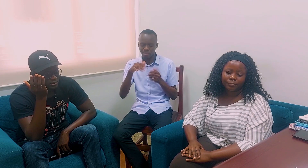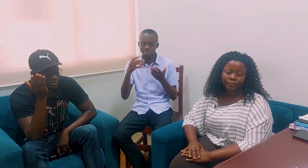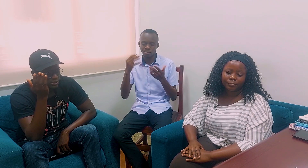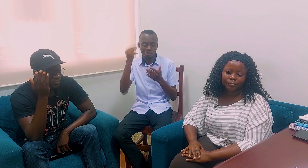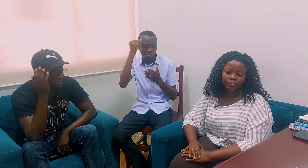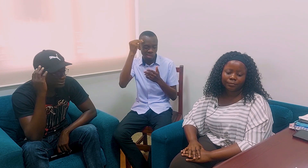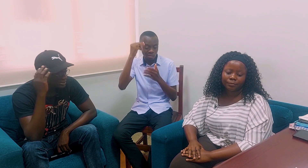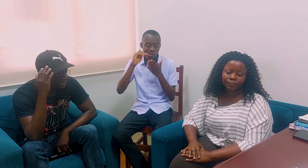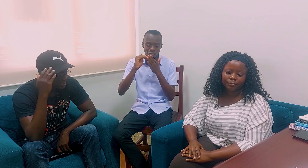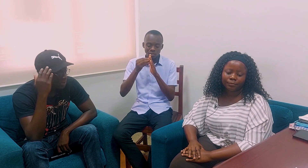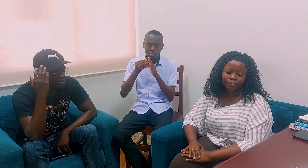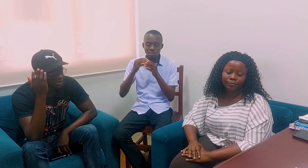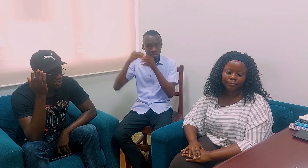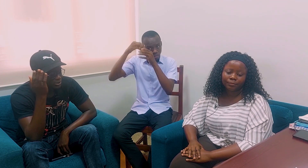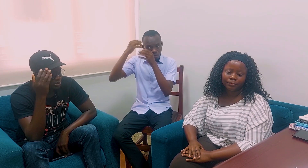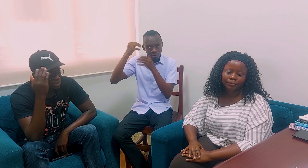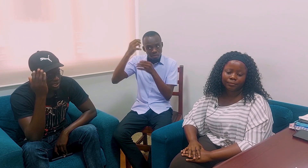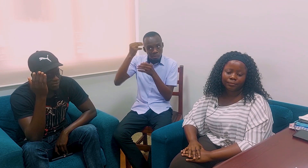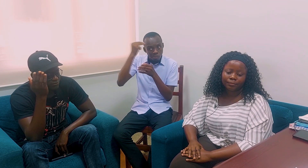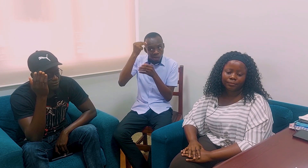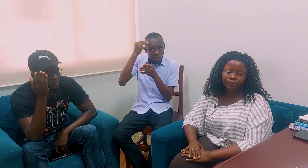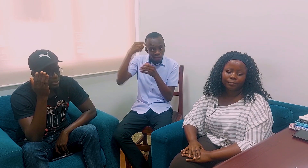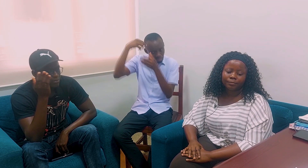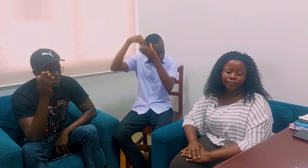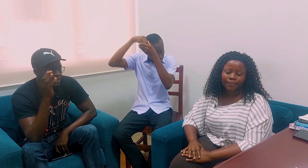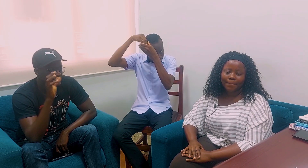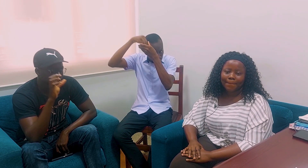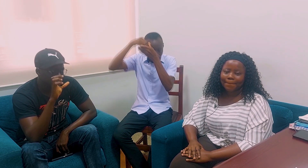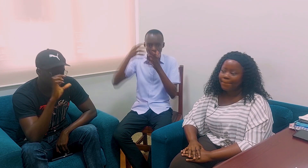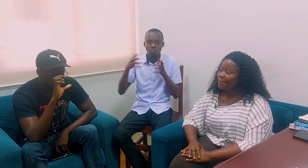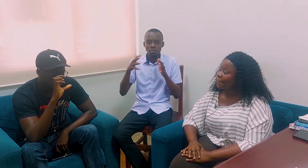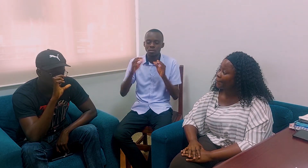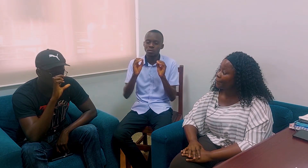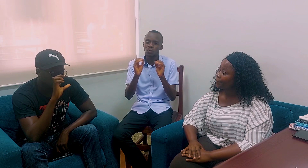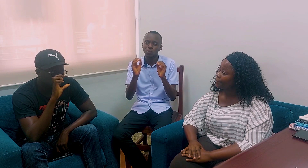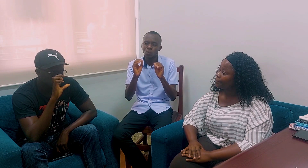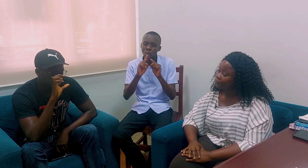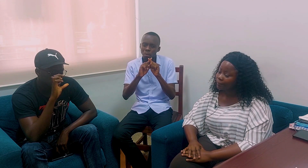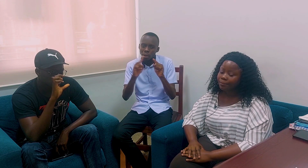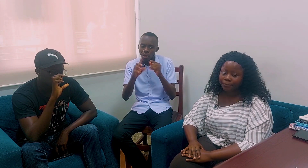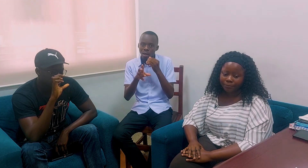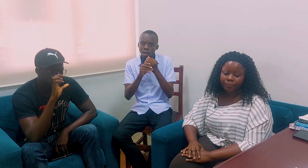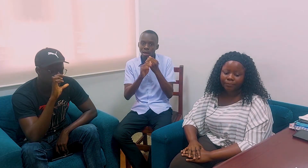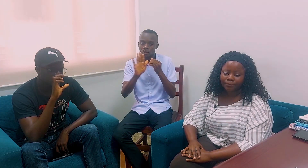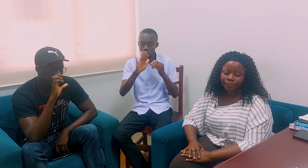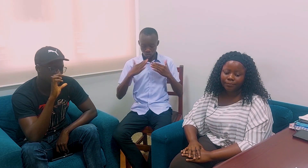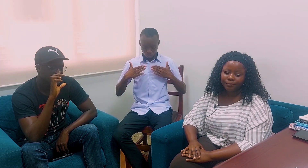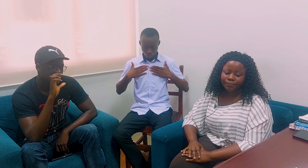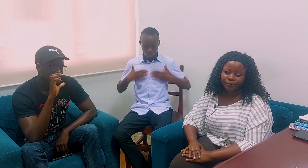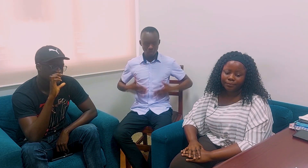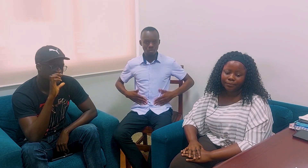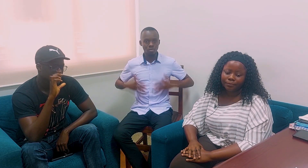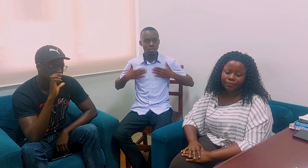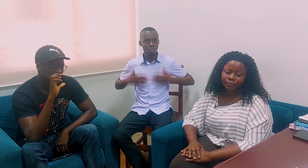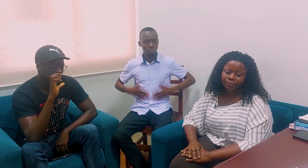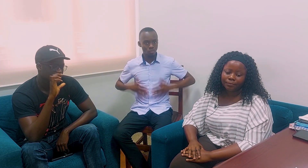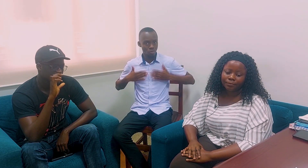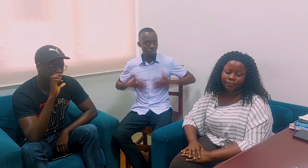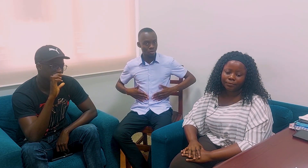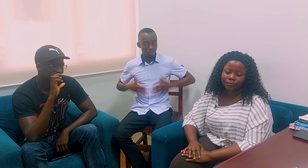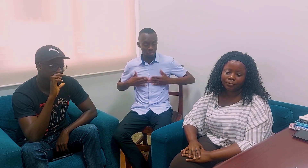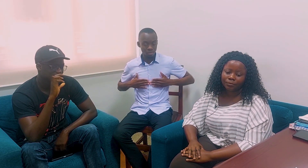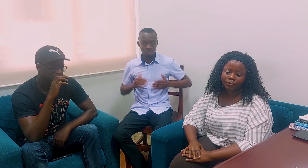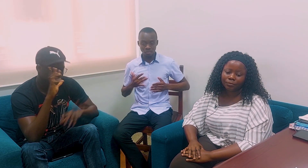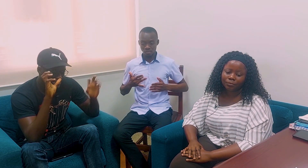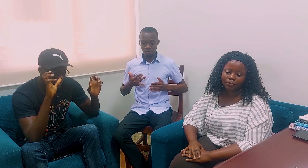mind, it's all about the way you think, the way you behave. But there's a physiological aspect to it as well in terms of, they